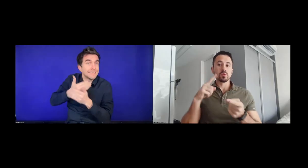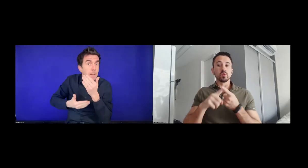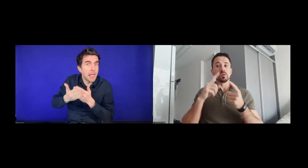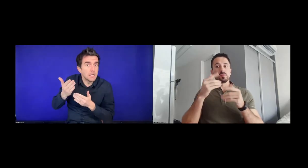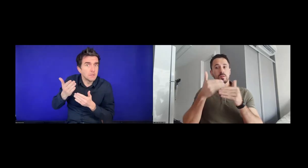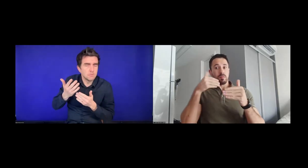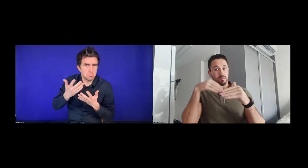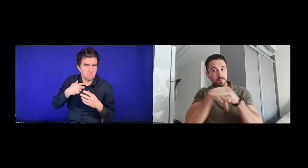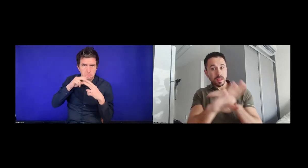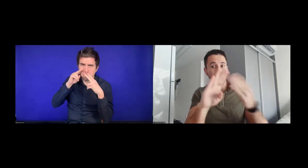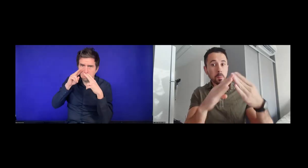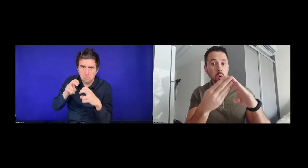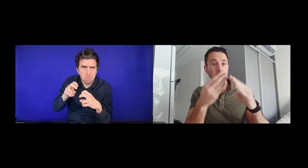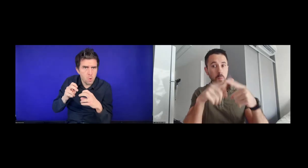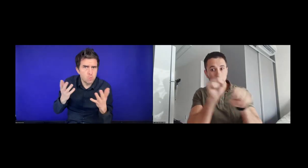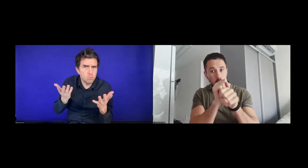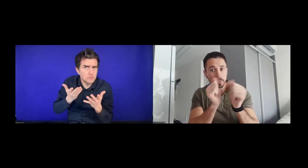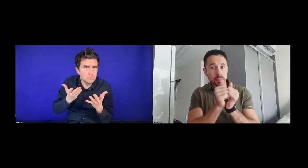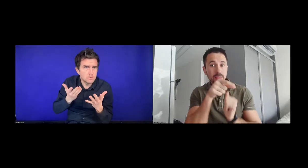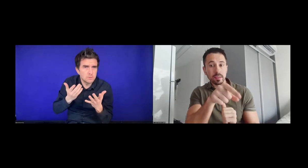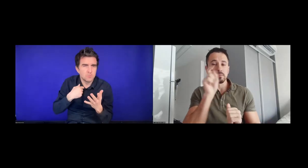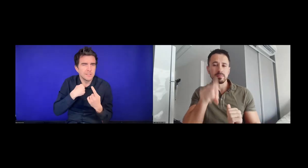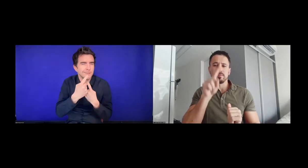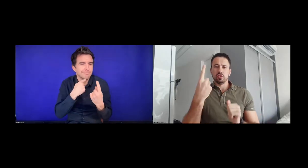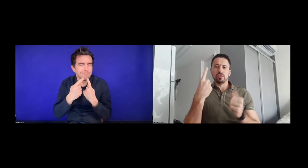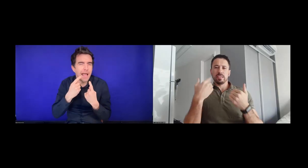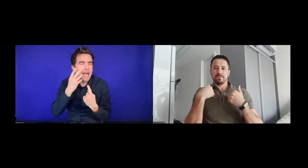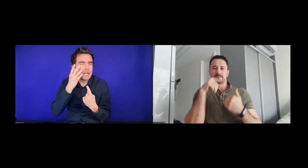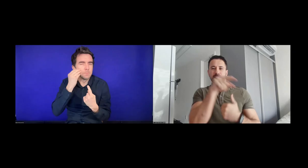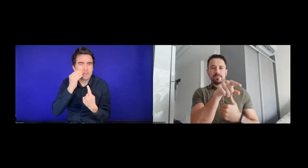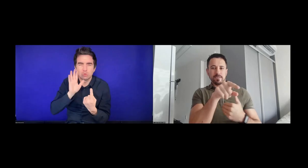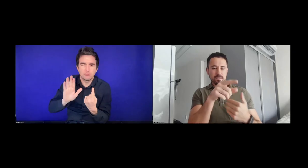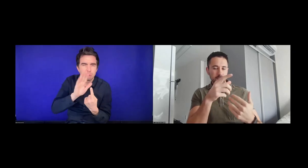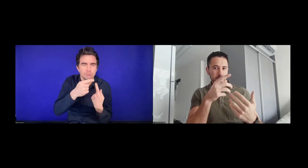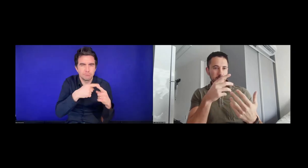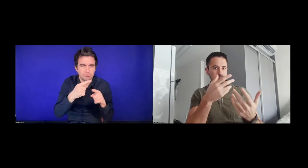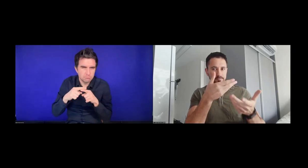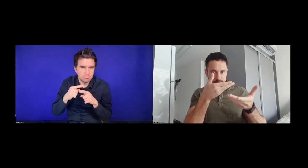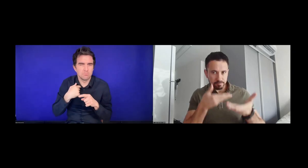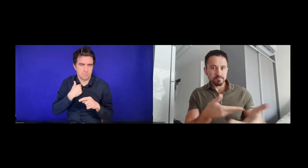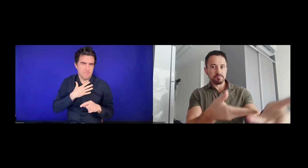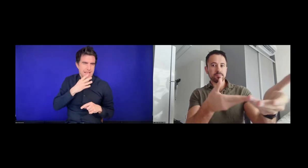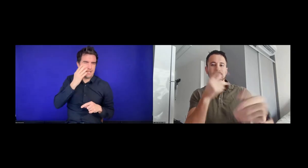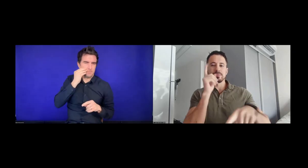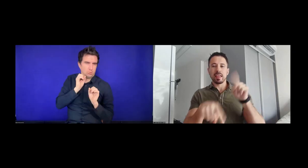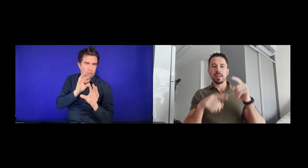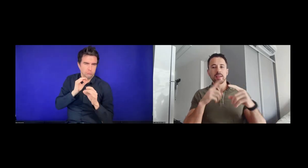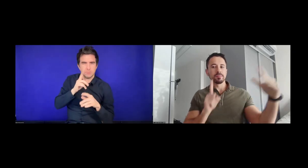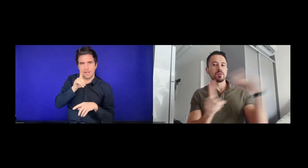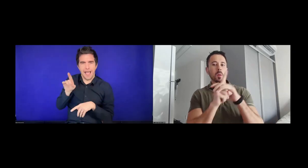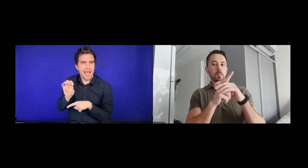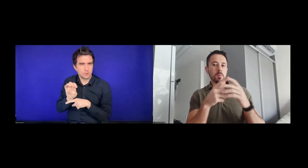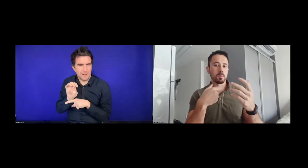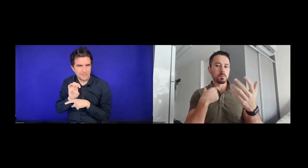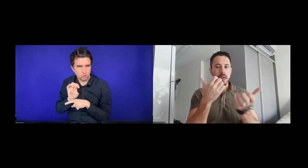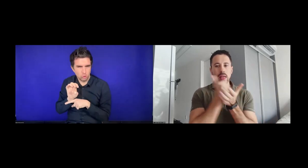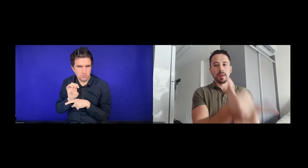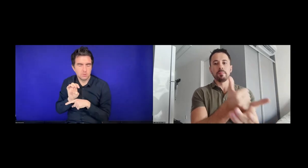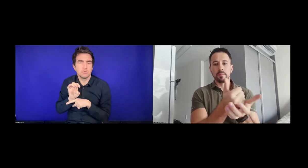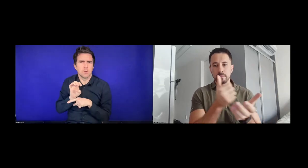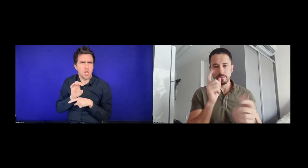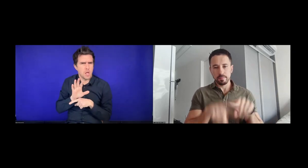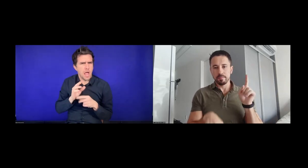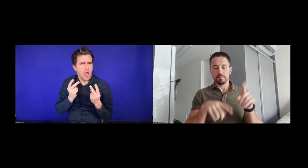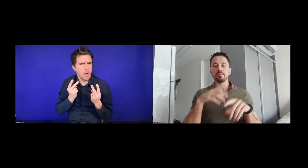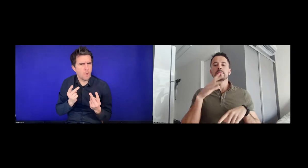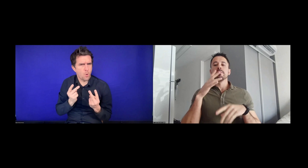experience specifically in Ecuador. So it's important for us, before we go into community, we essentially want to be